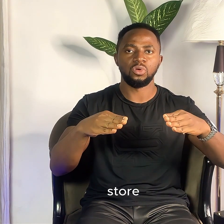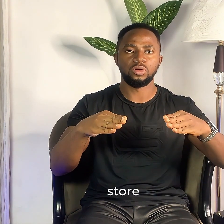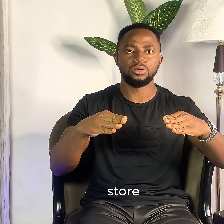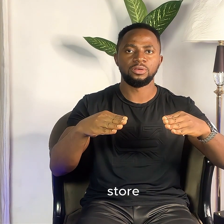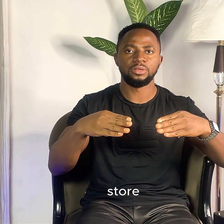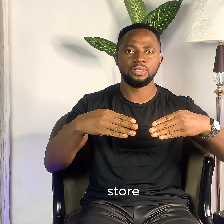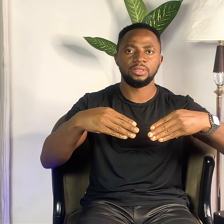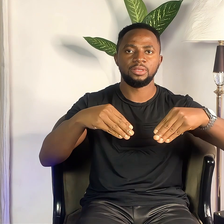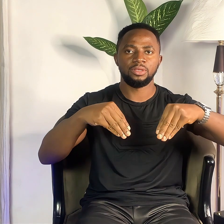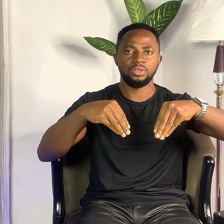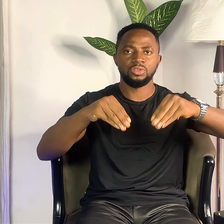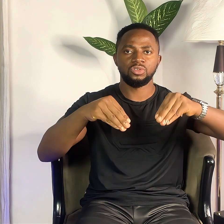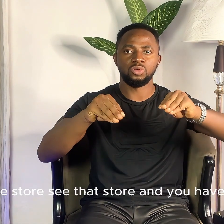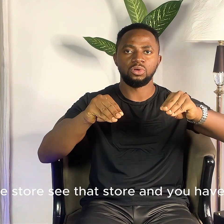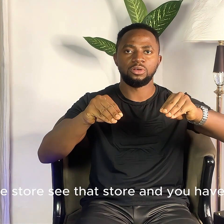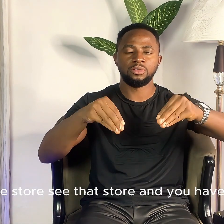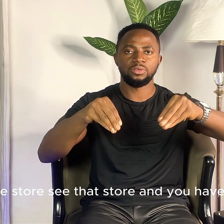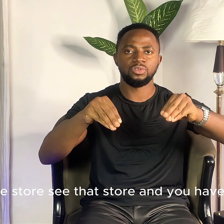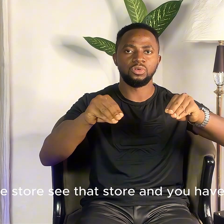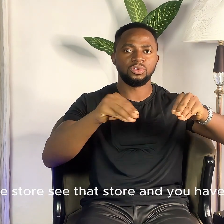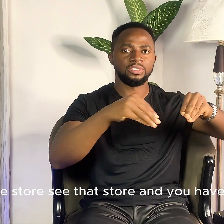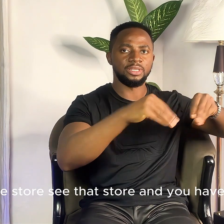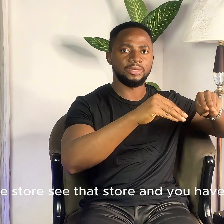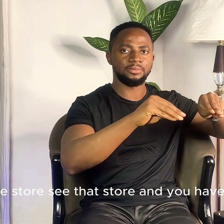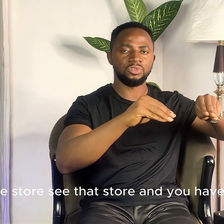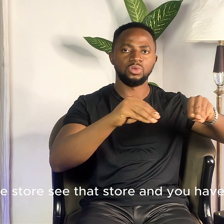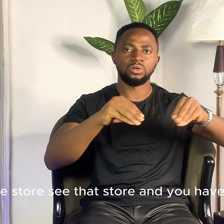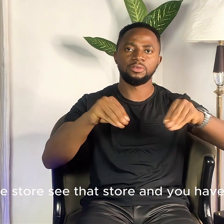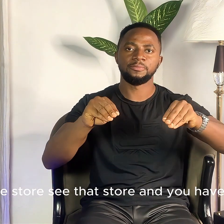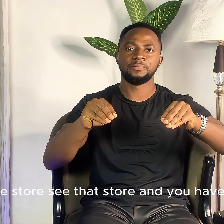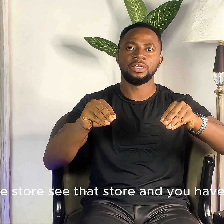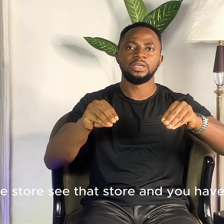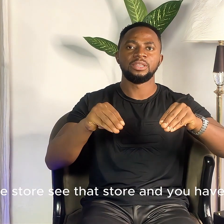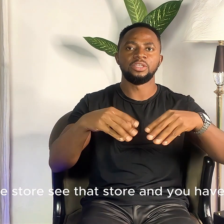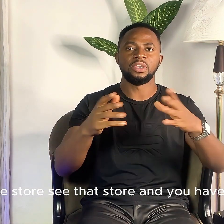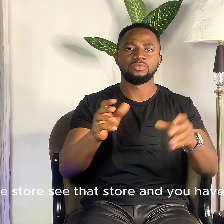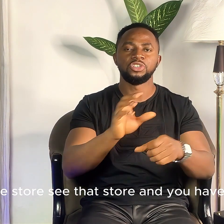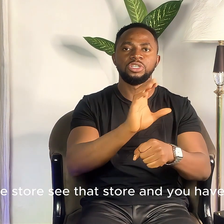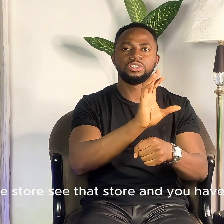store, store, store. See that? Store. And you have church,